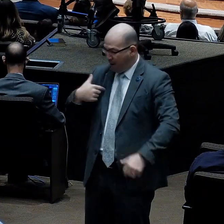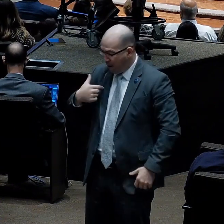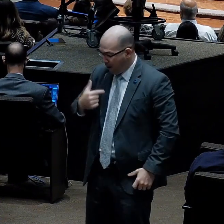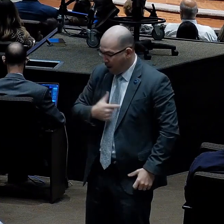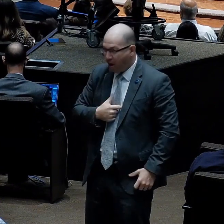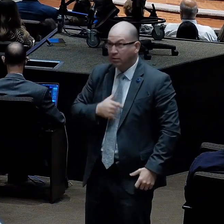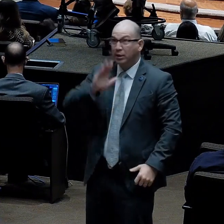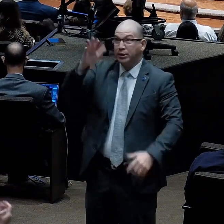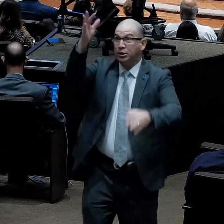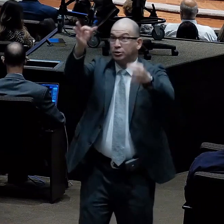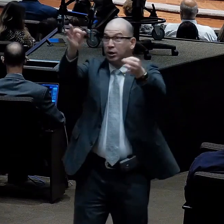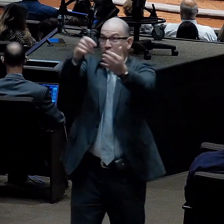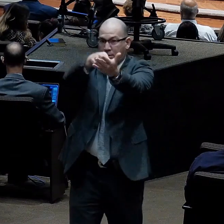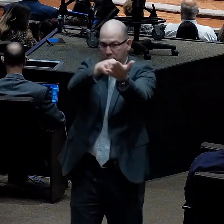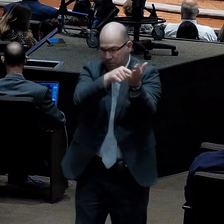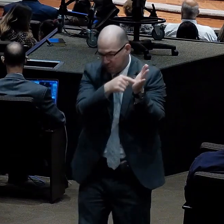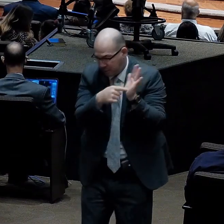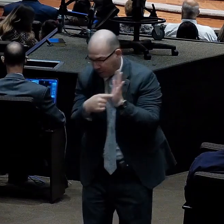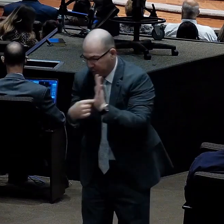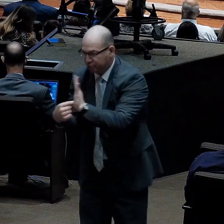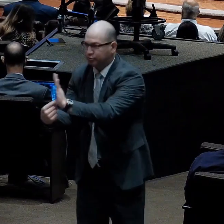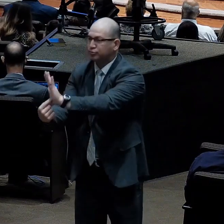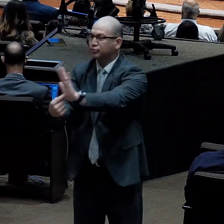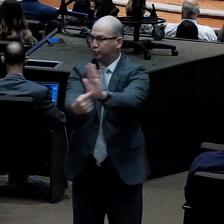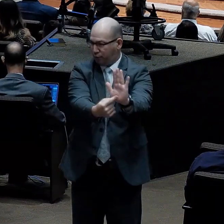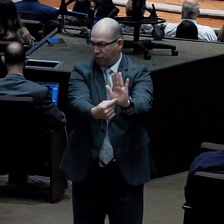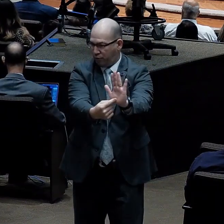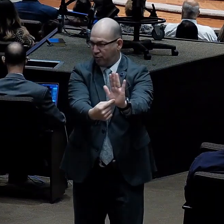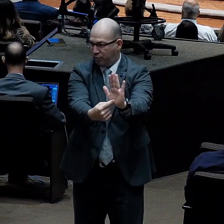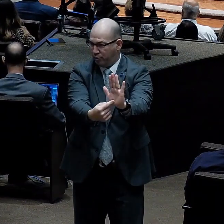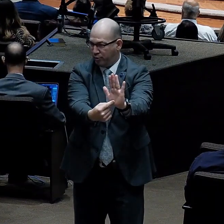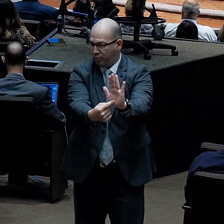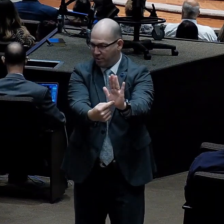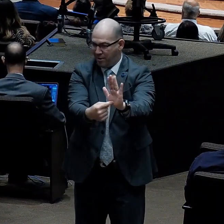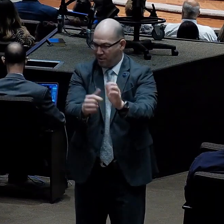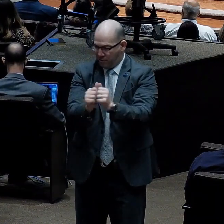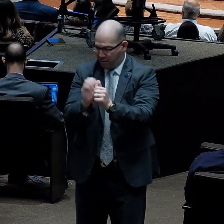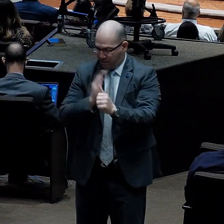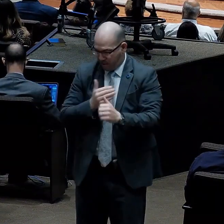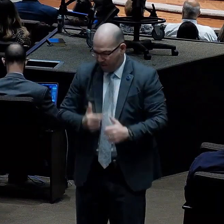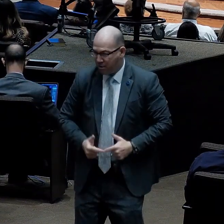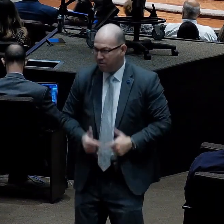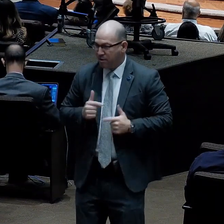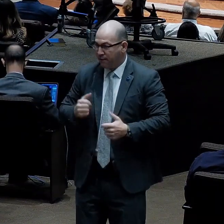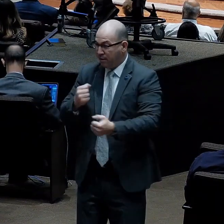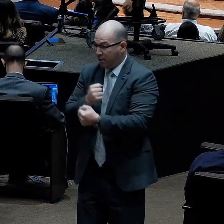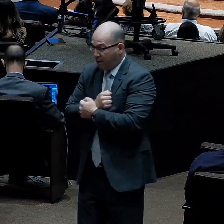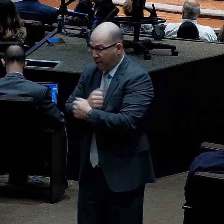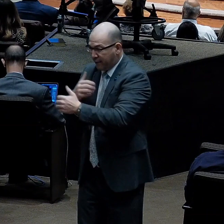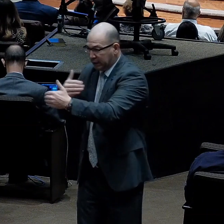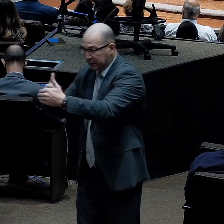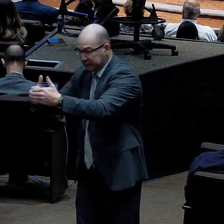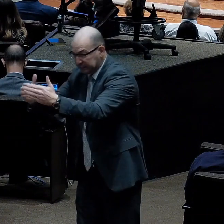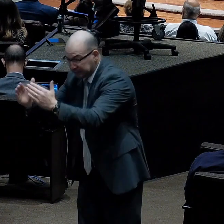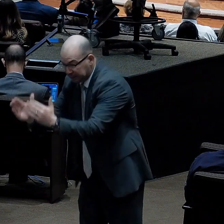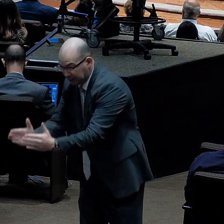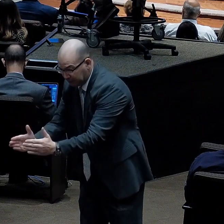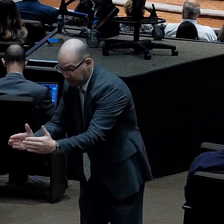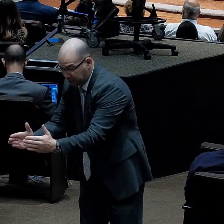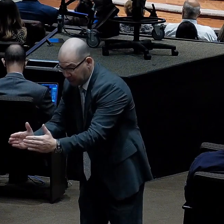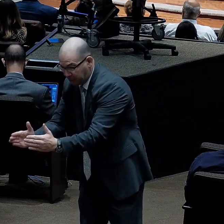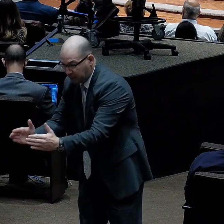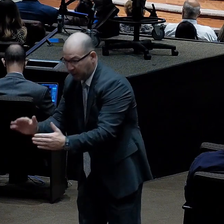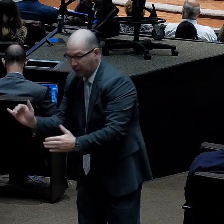exhibit justice in the way that we live. Loving our neighbor as David reigned over all of Israel and